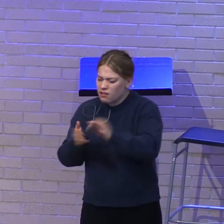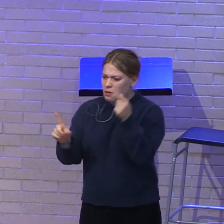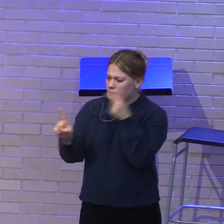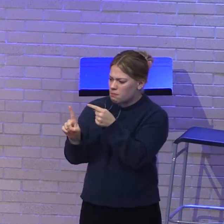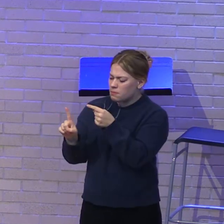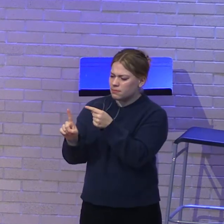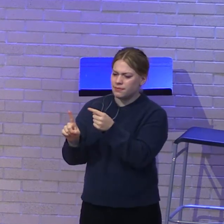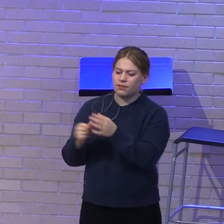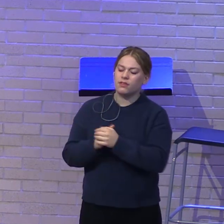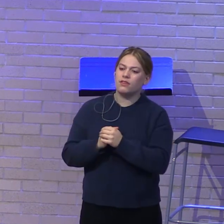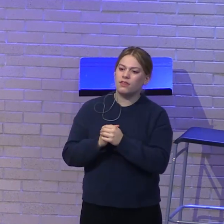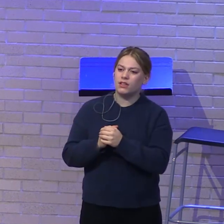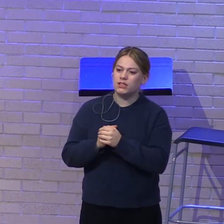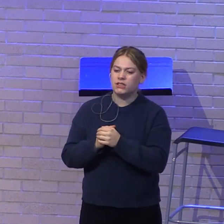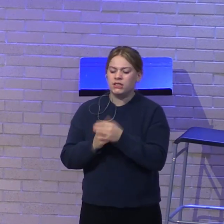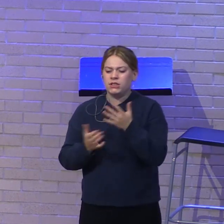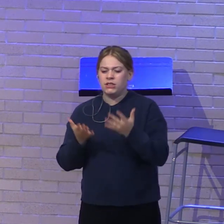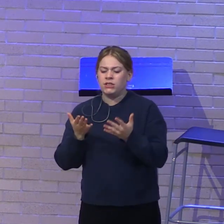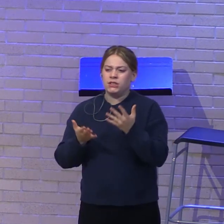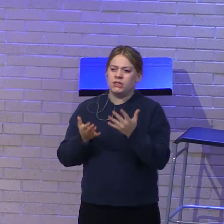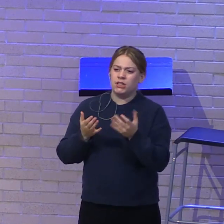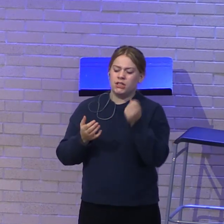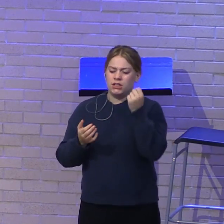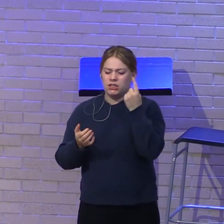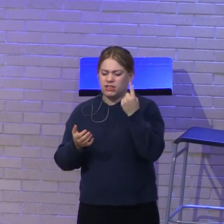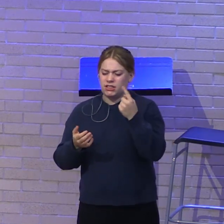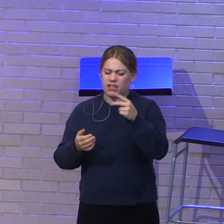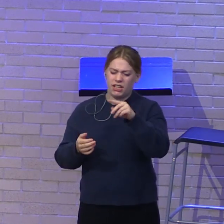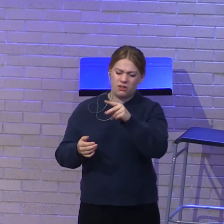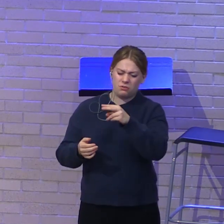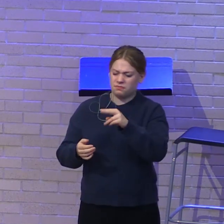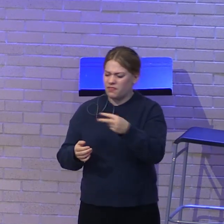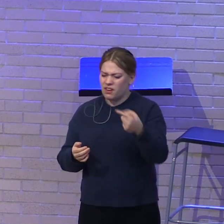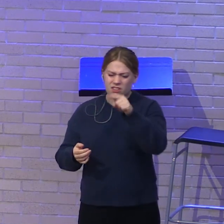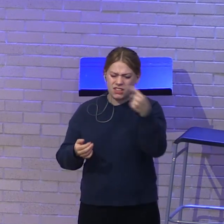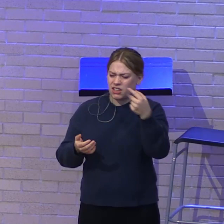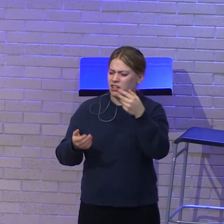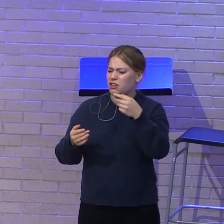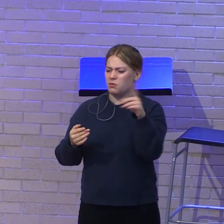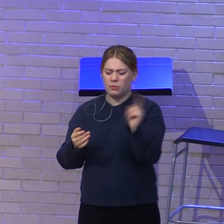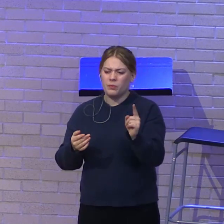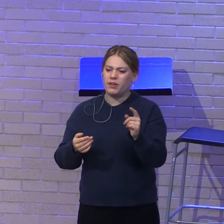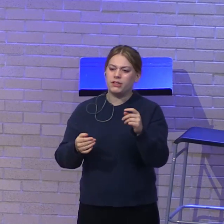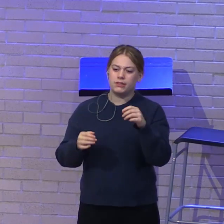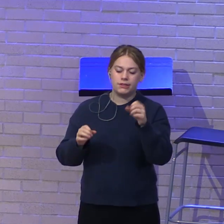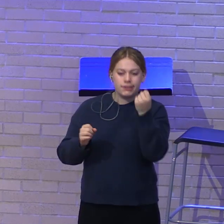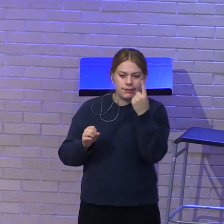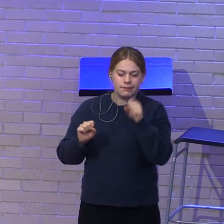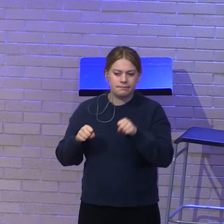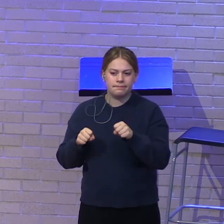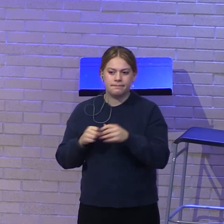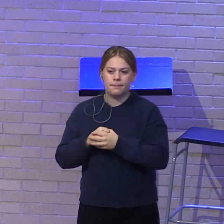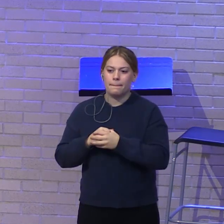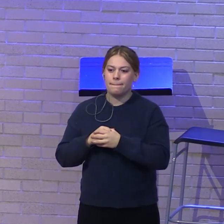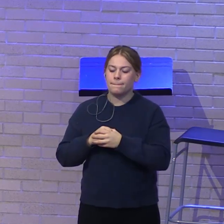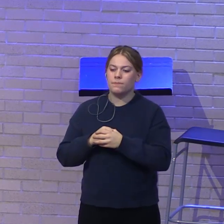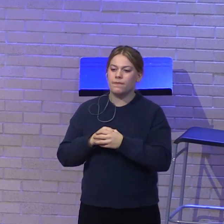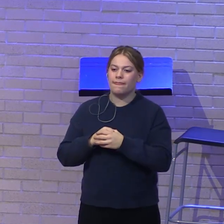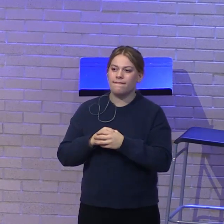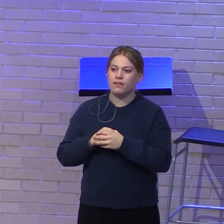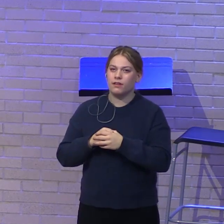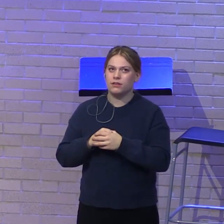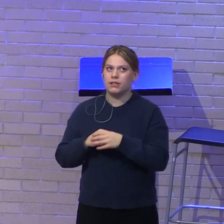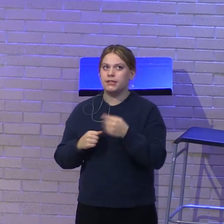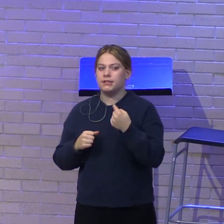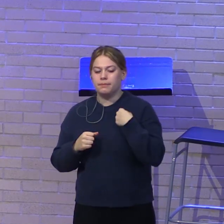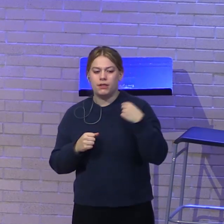sort of start to tell what position the team was in compared to the other teams that were there. And in doing that, this is me